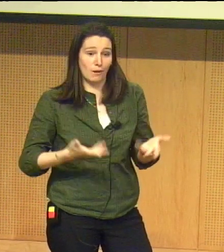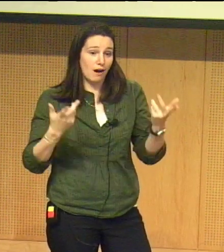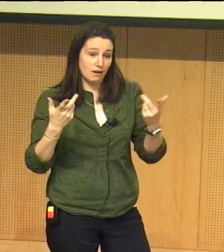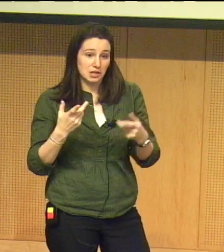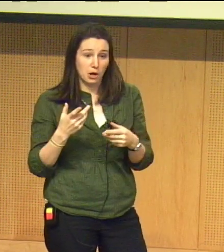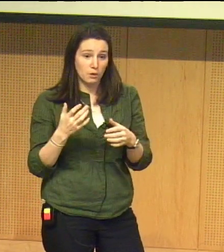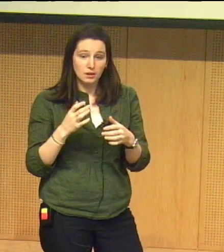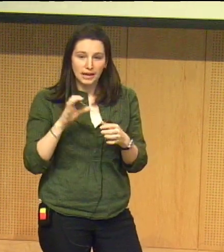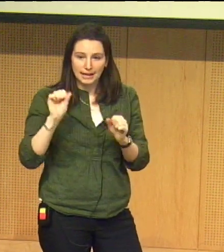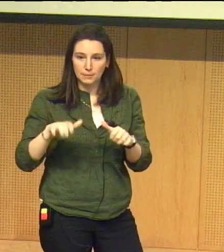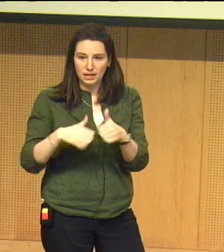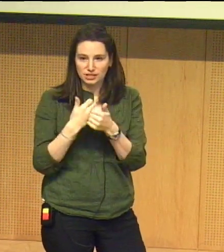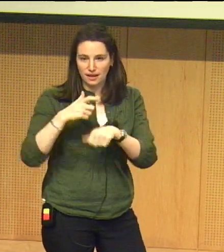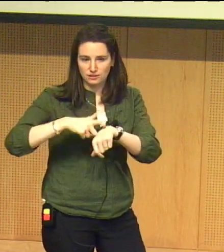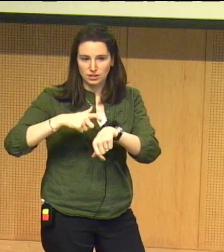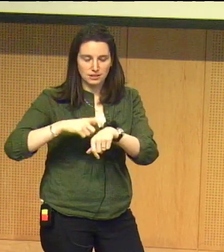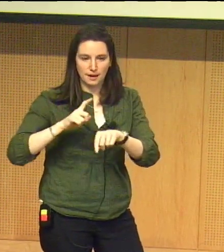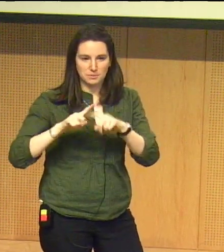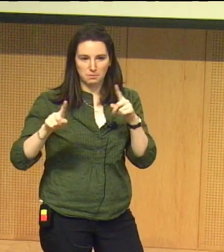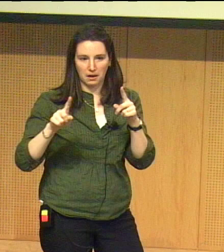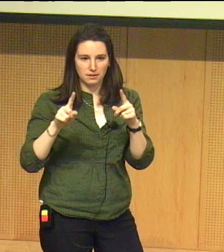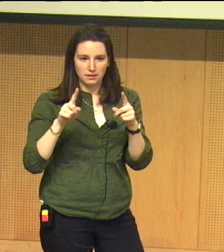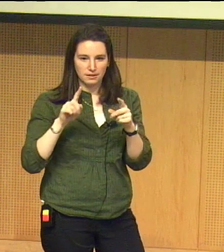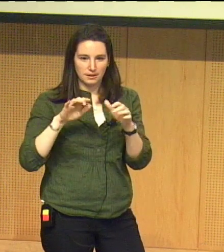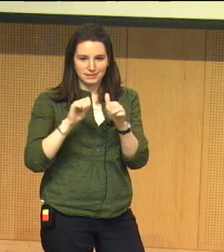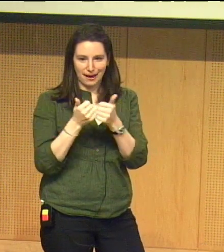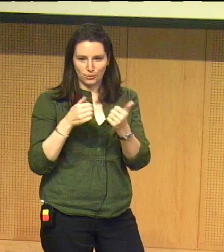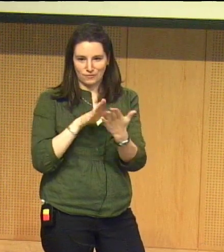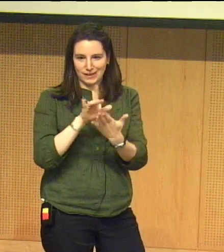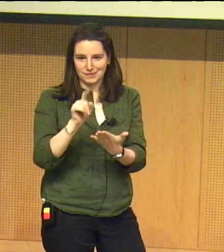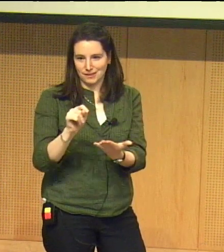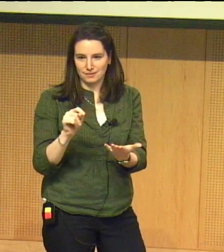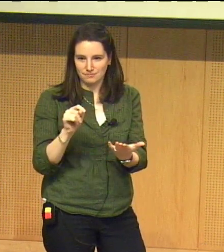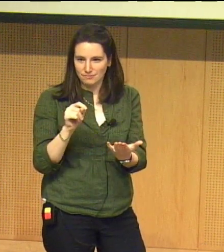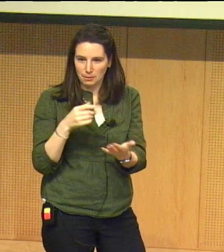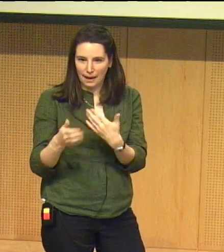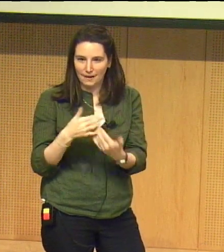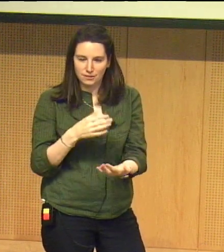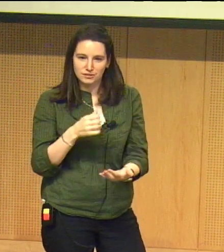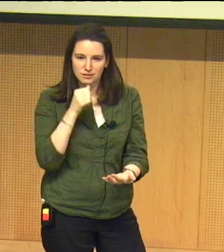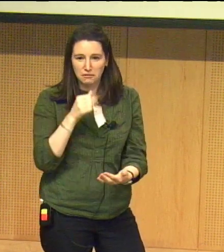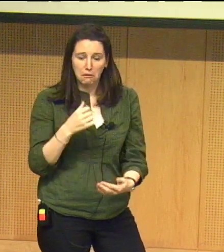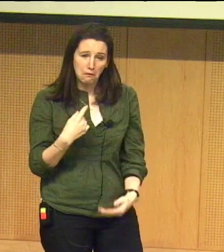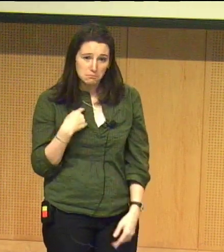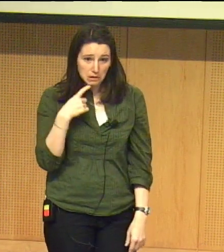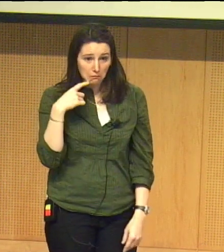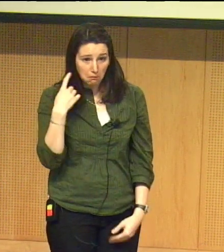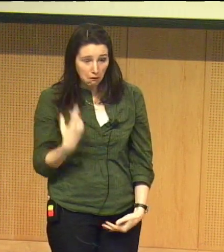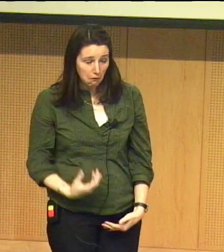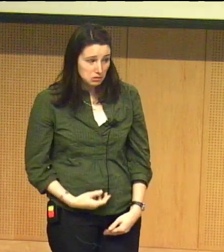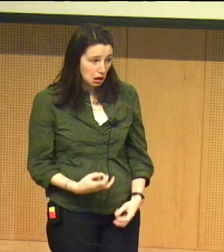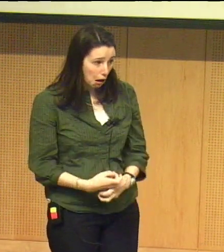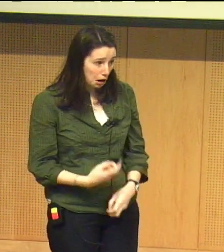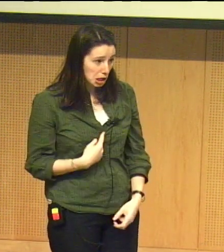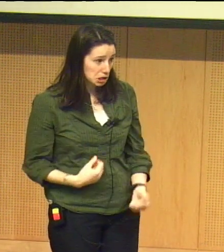are. It can be a challenge at times, but that's how you face it. It matters. If you're, I'm deaf, it's hard, I need